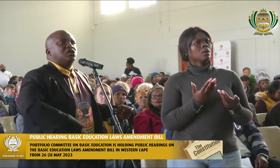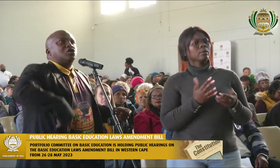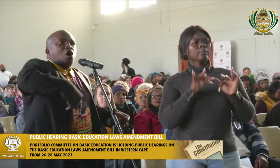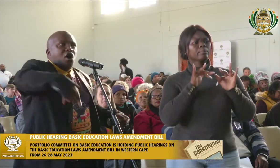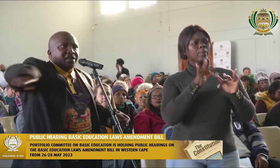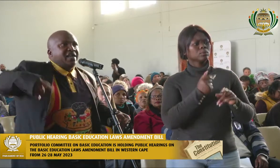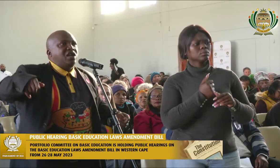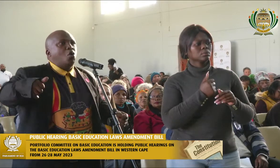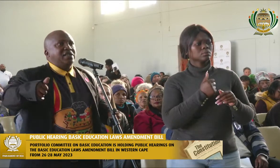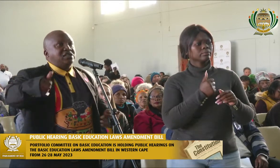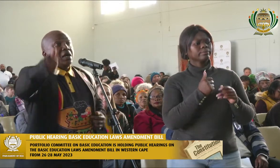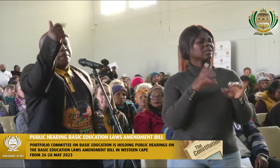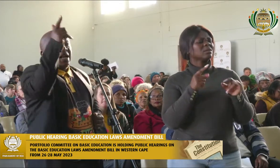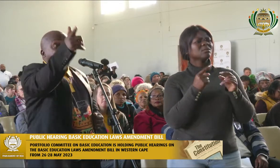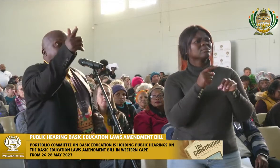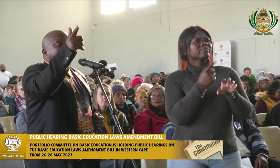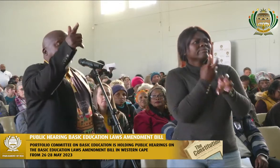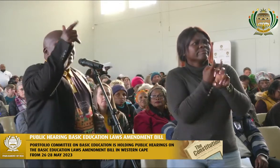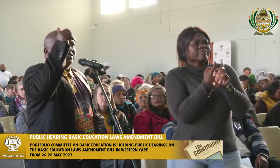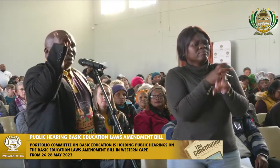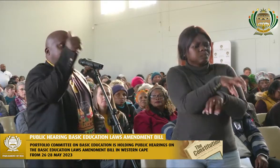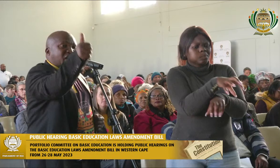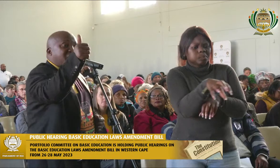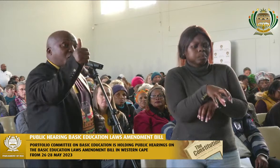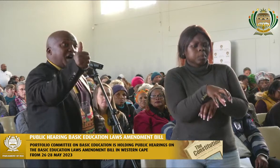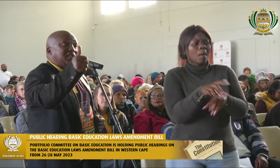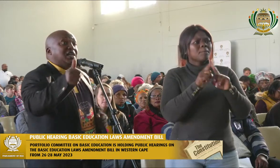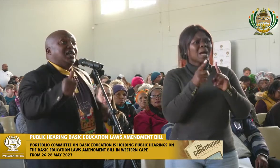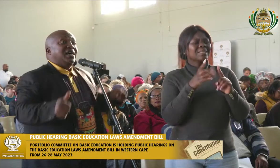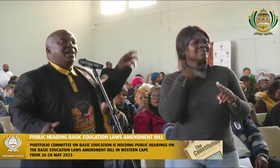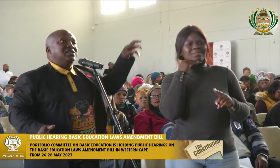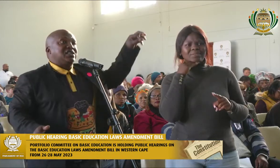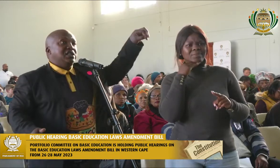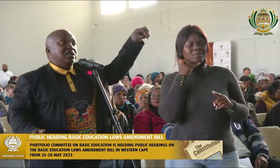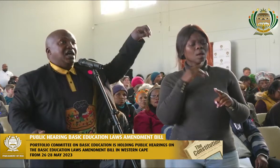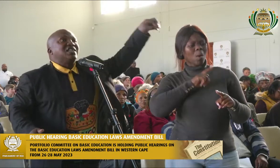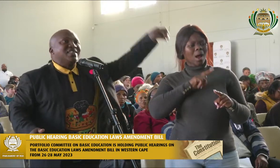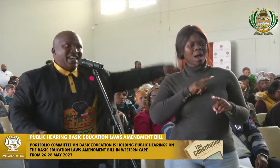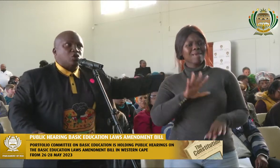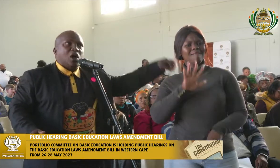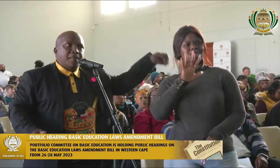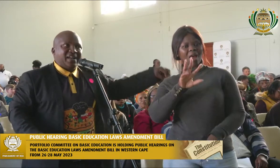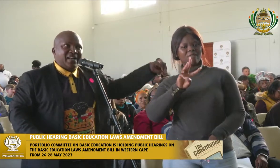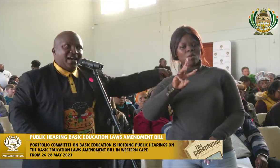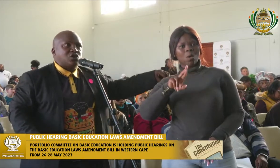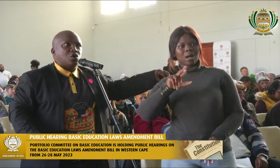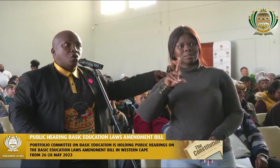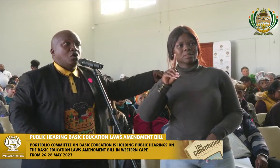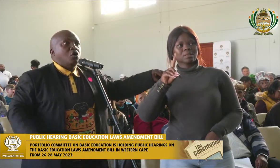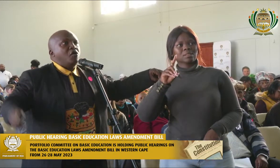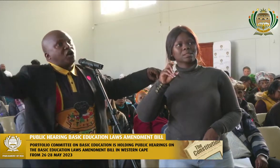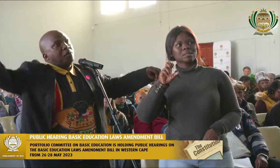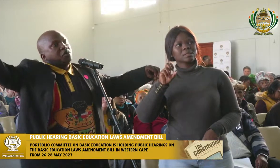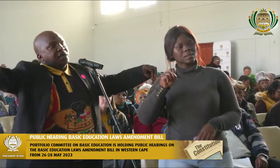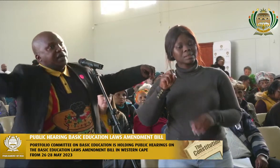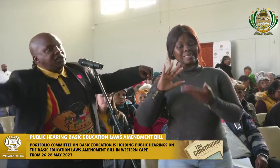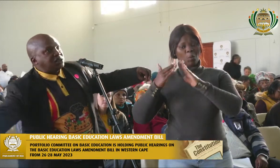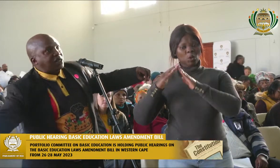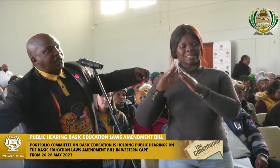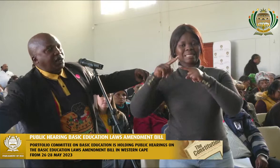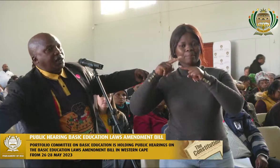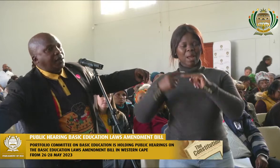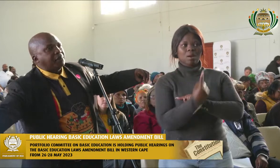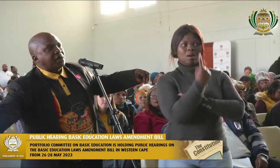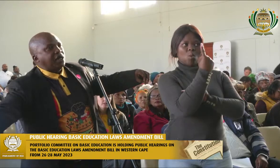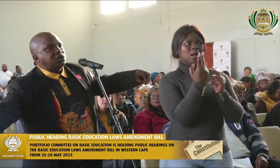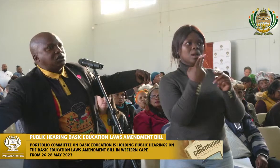abantwana because zonke i-ward plus minus 5 ward ezincedwa iMaria High School from